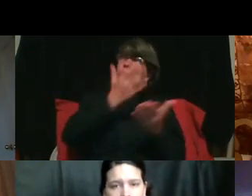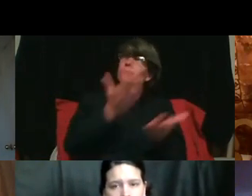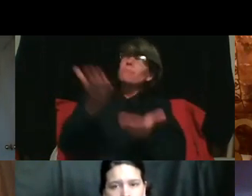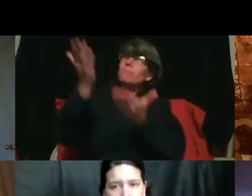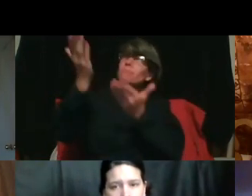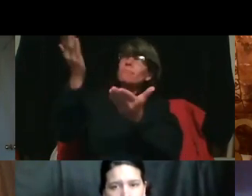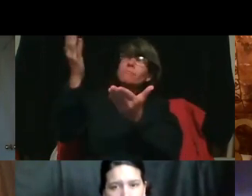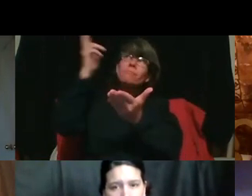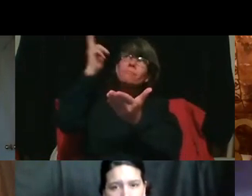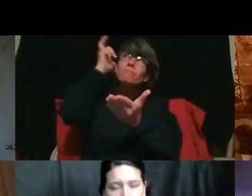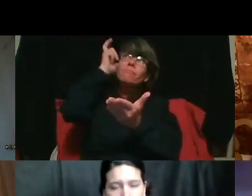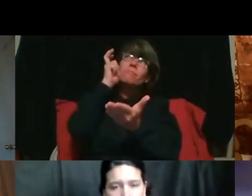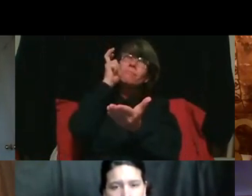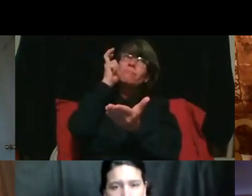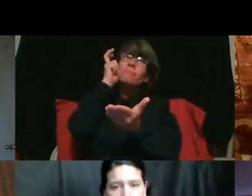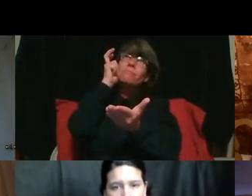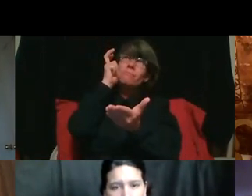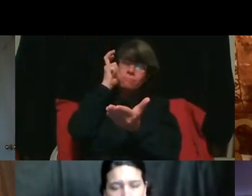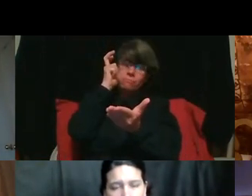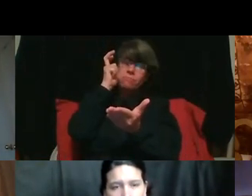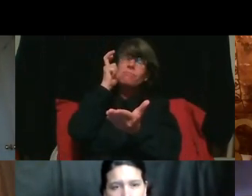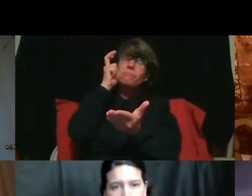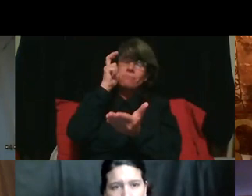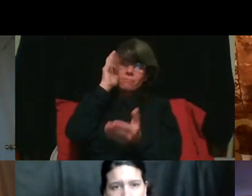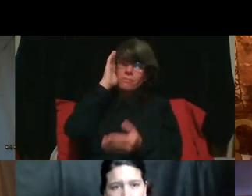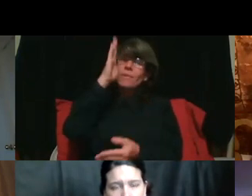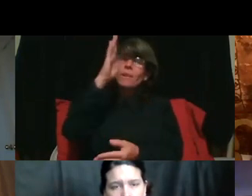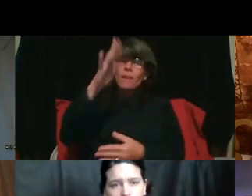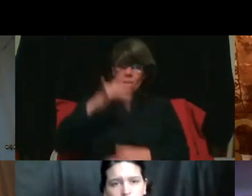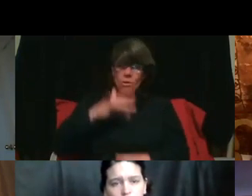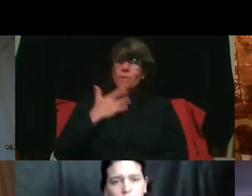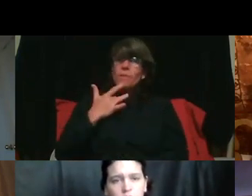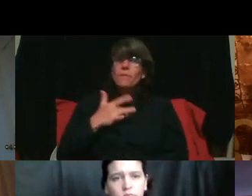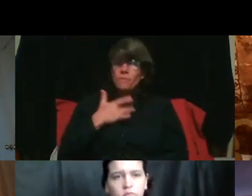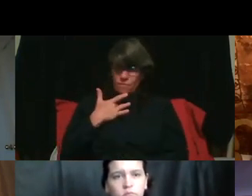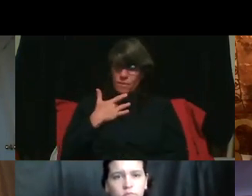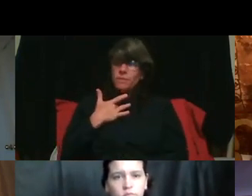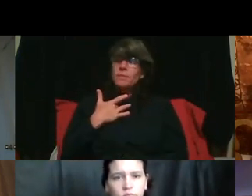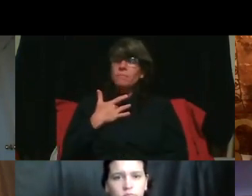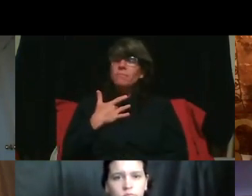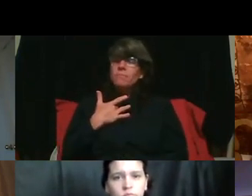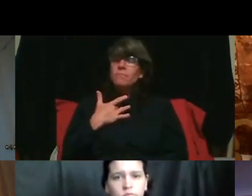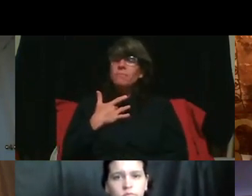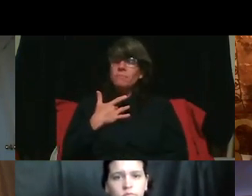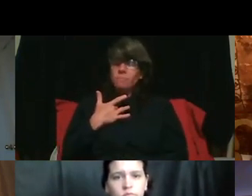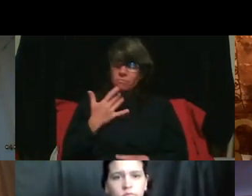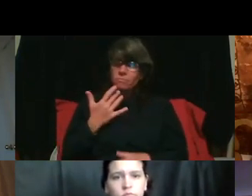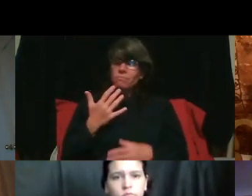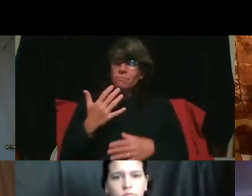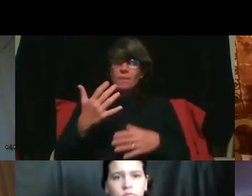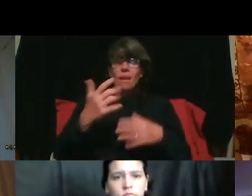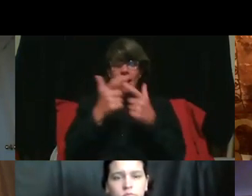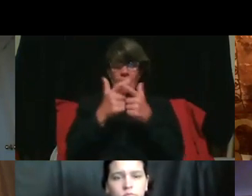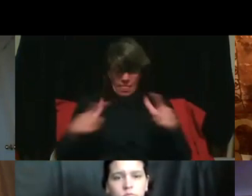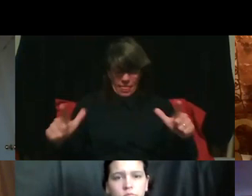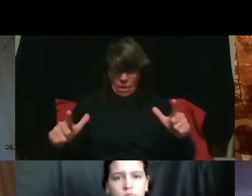who is close, I will feel and be fed by a language that I